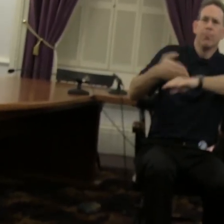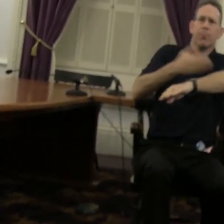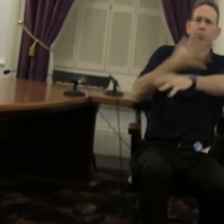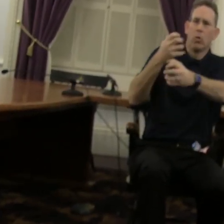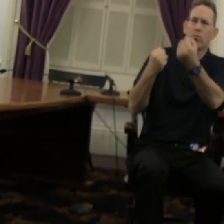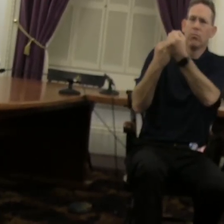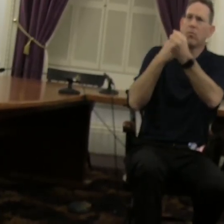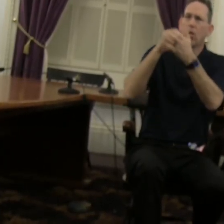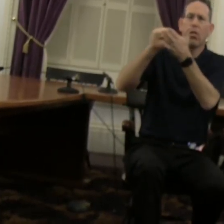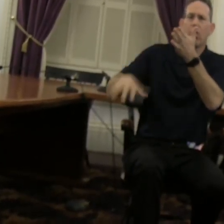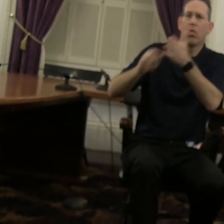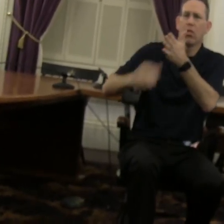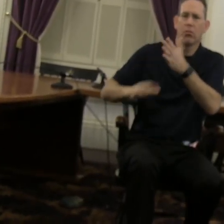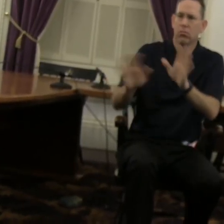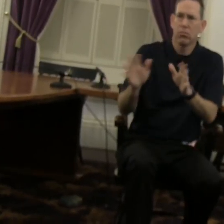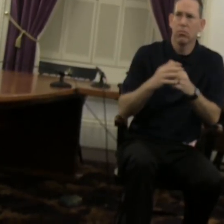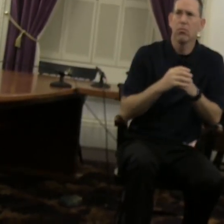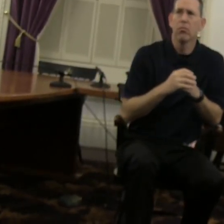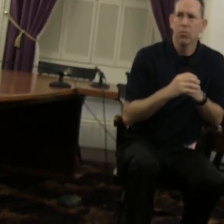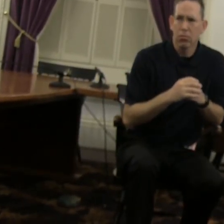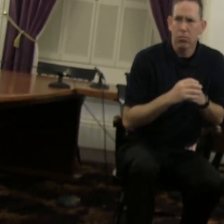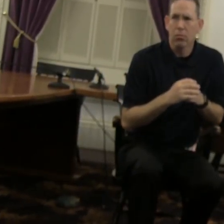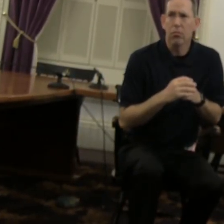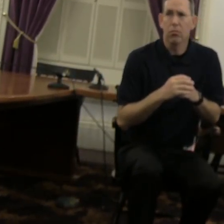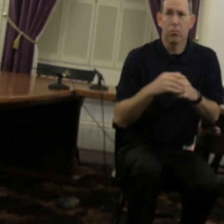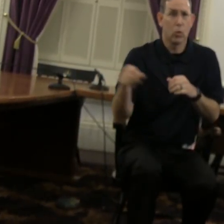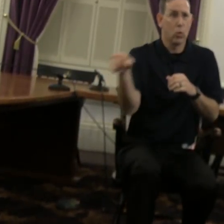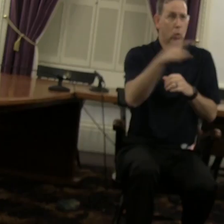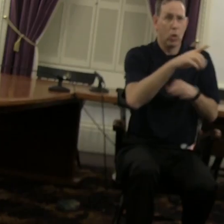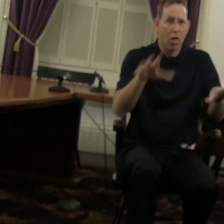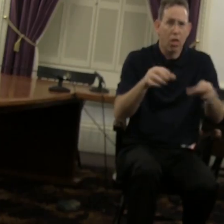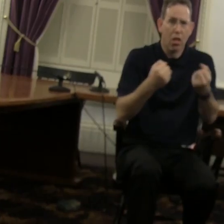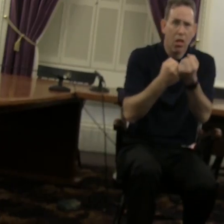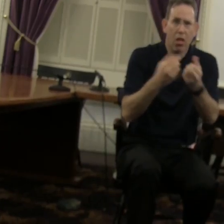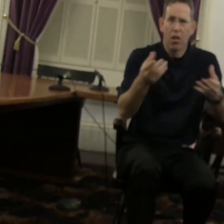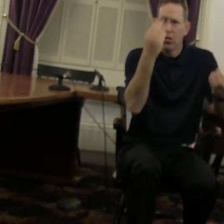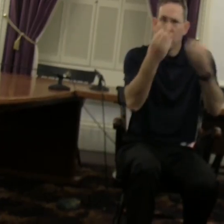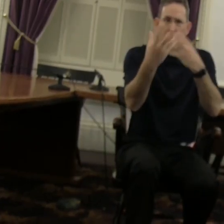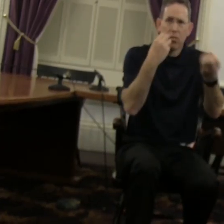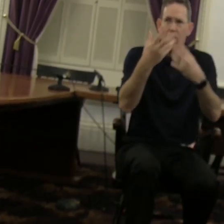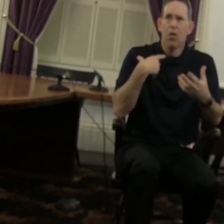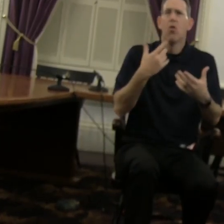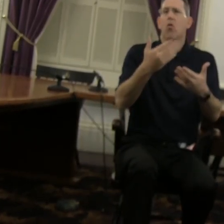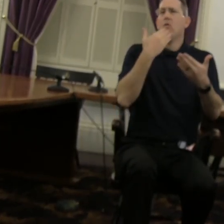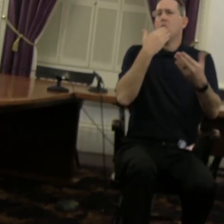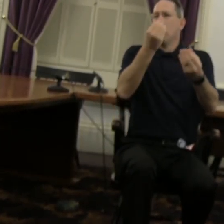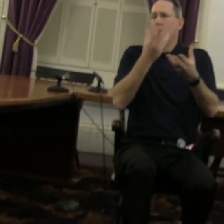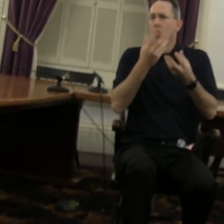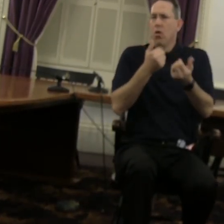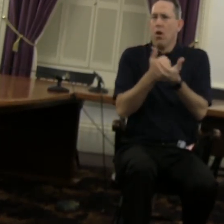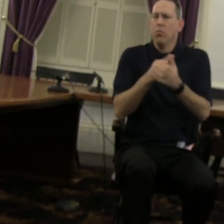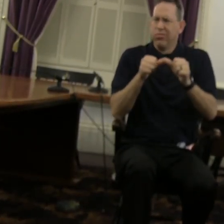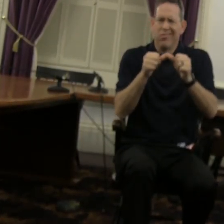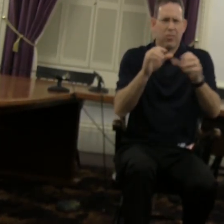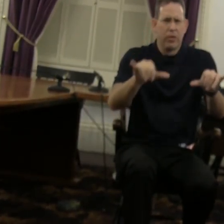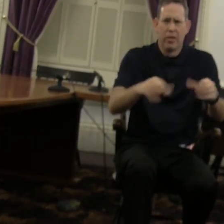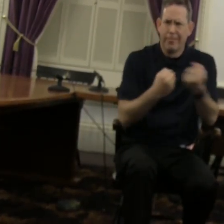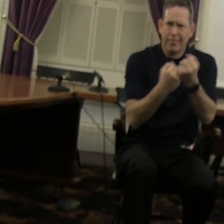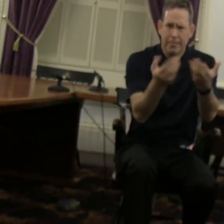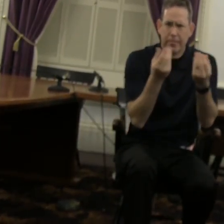are important to Vermont advocates. Most recently, he's voted no to the ADA notification bill. Congressman